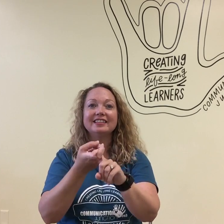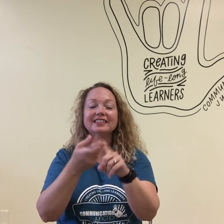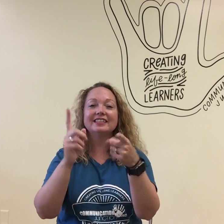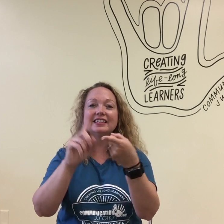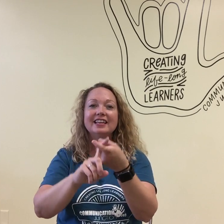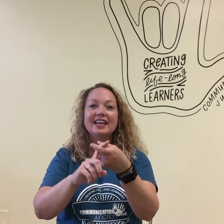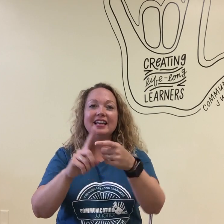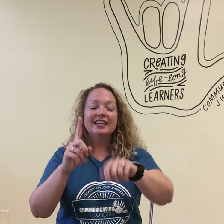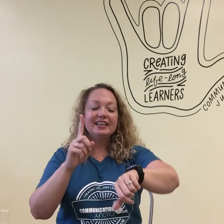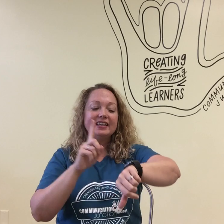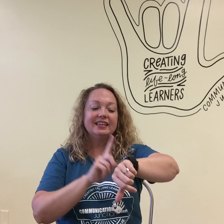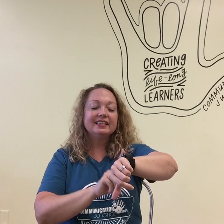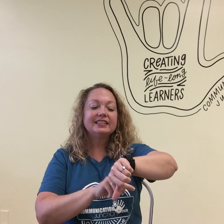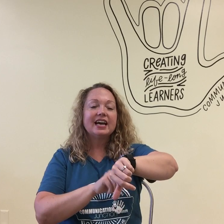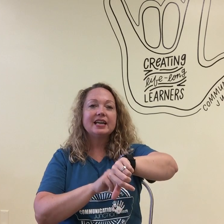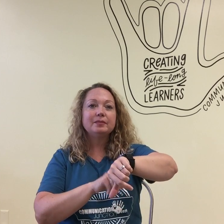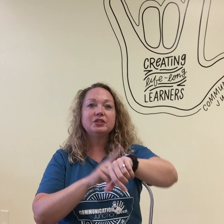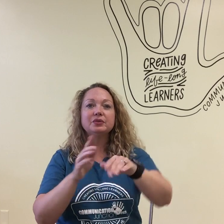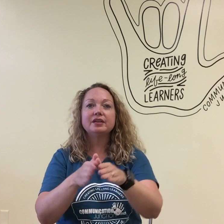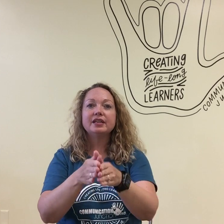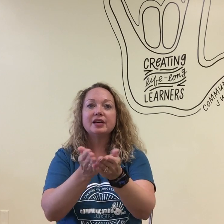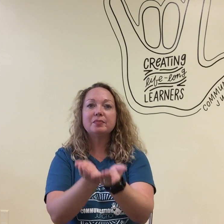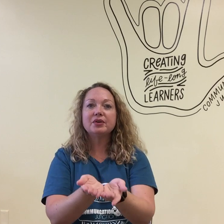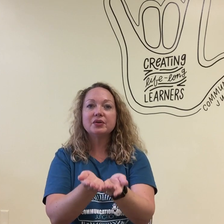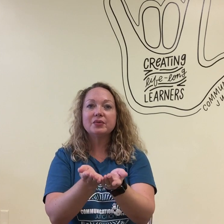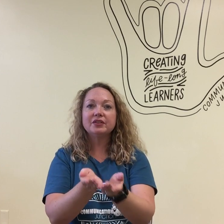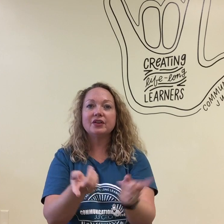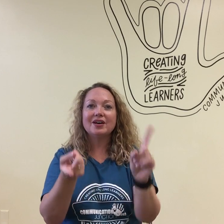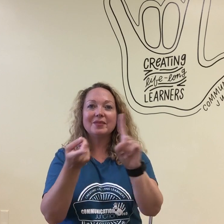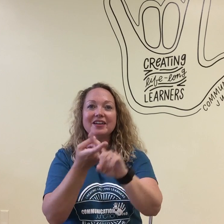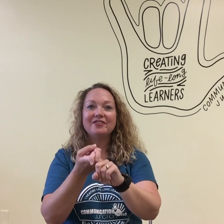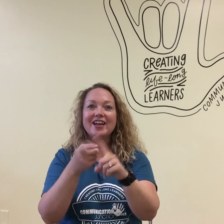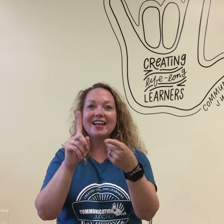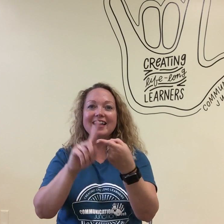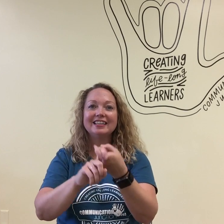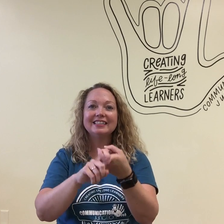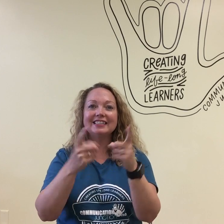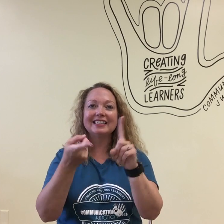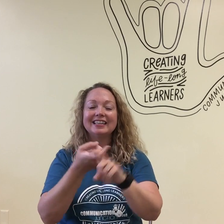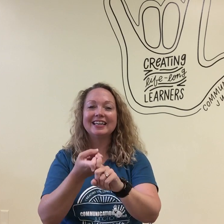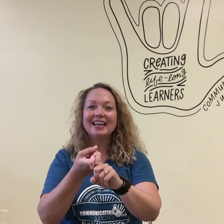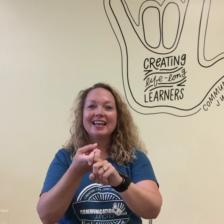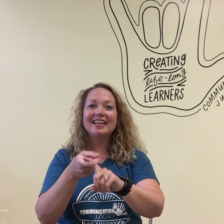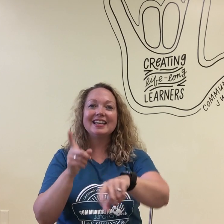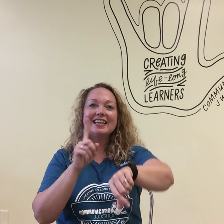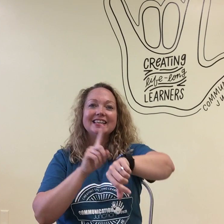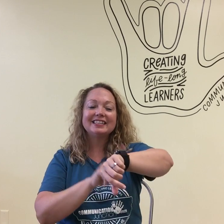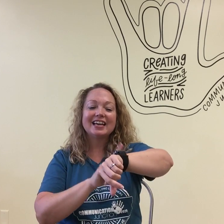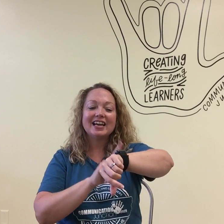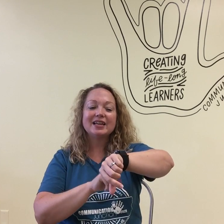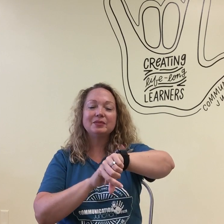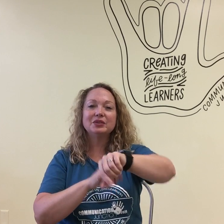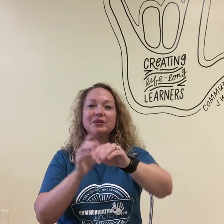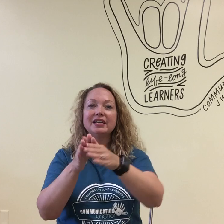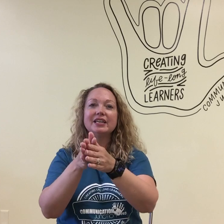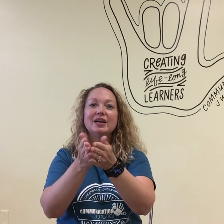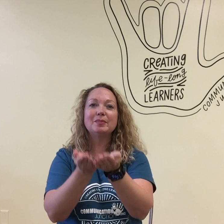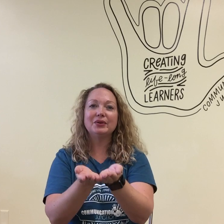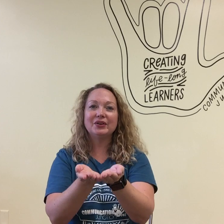friends. It is time to read a book with all my friends. It is time to read a